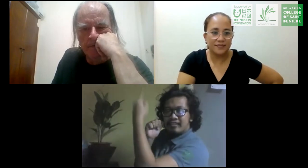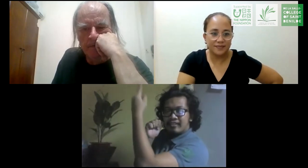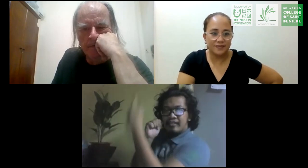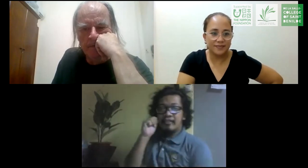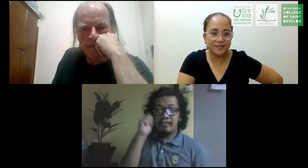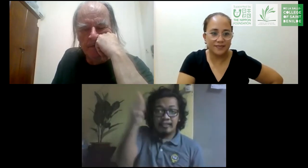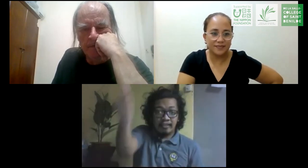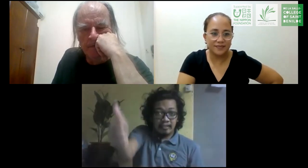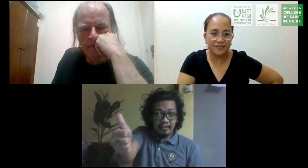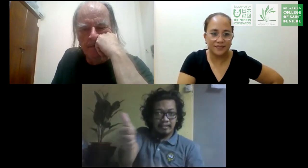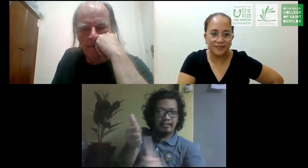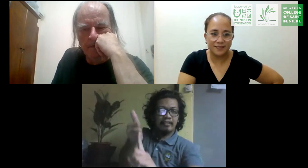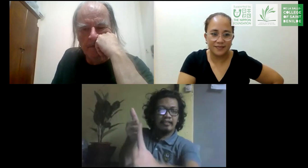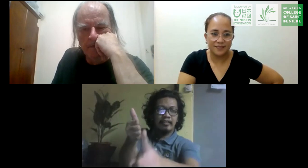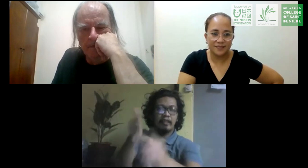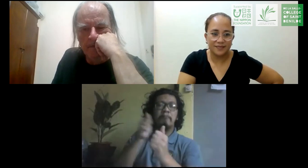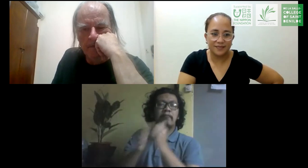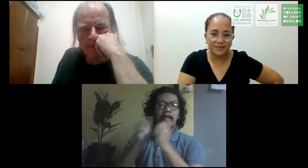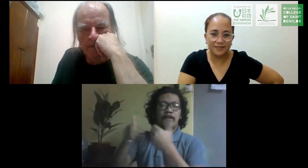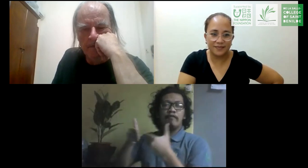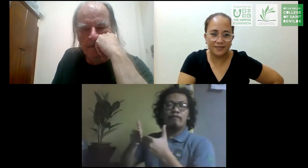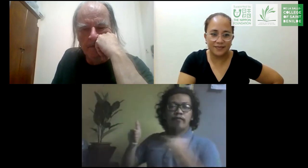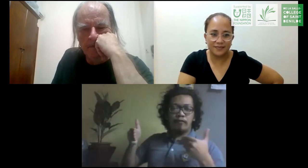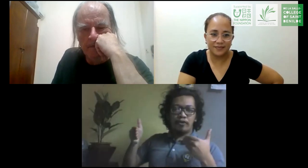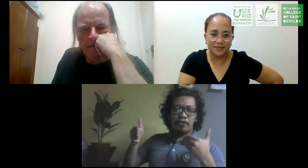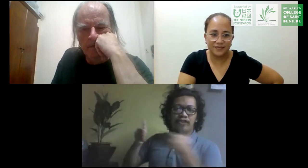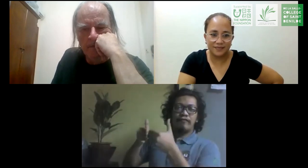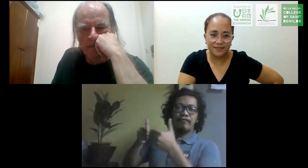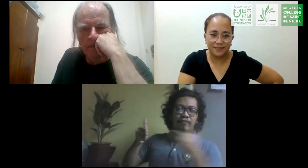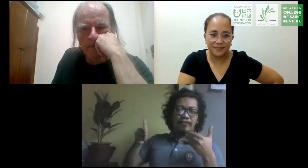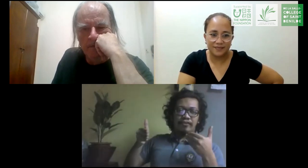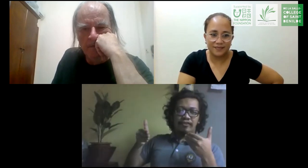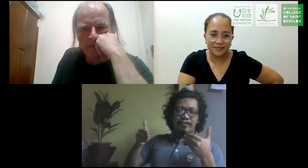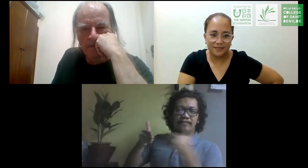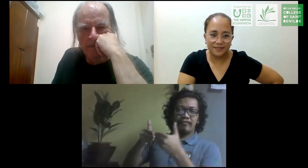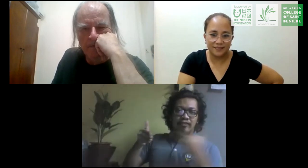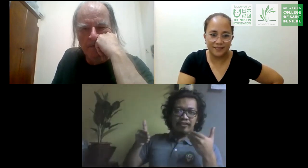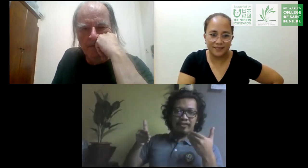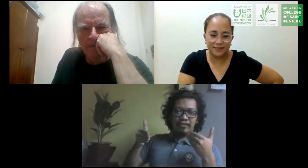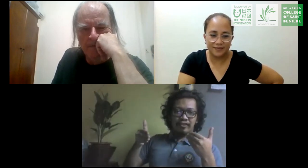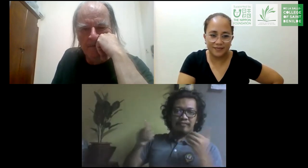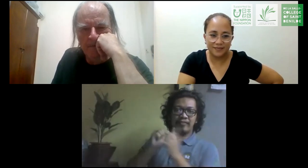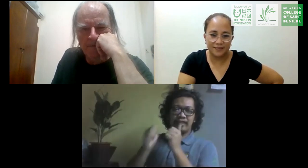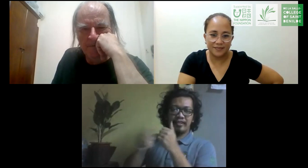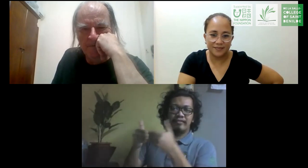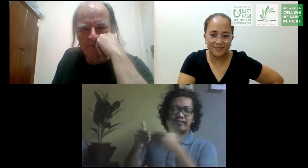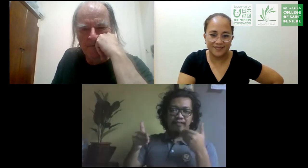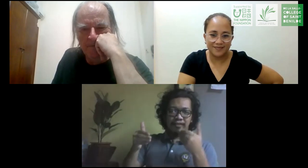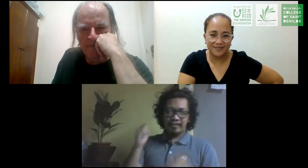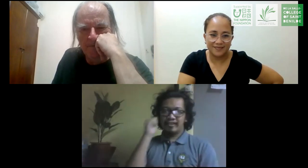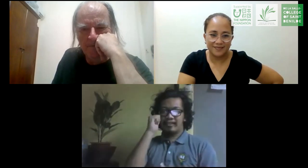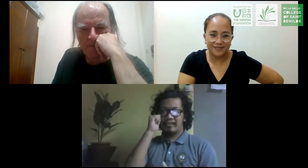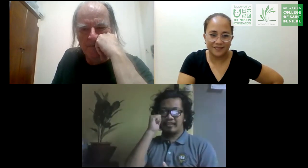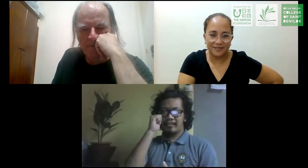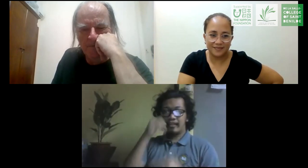goes up. And the other one goes outwards, which is before.